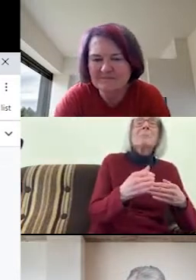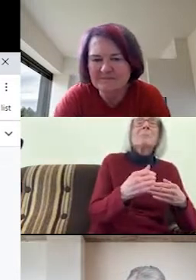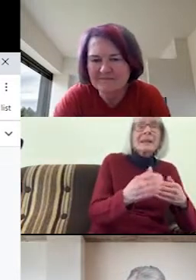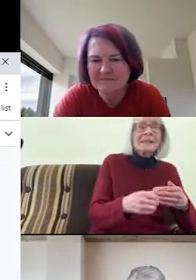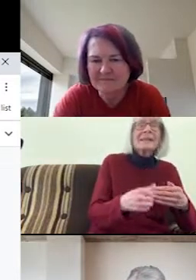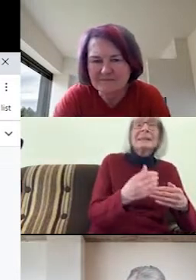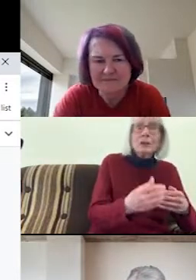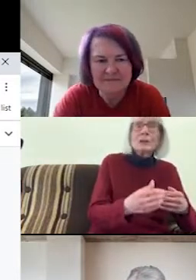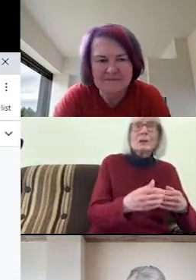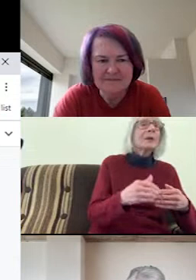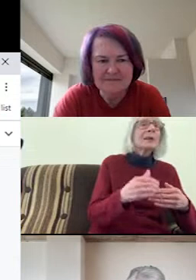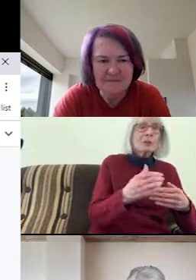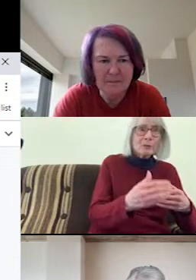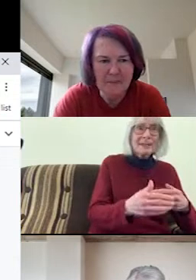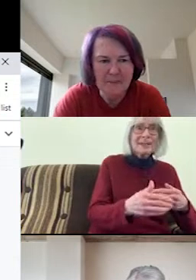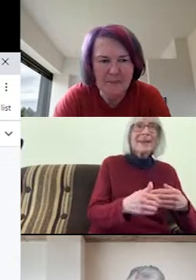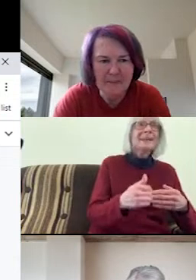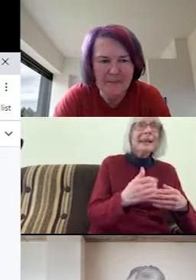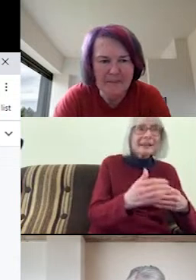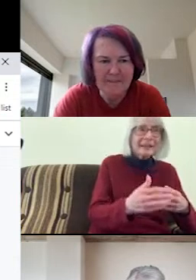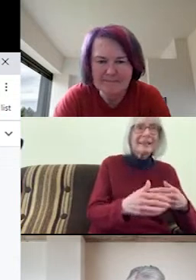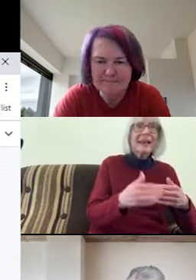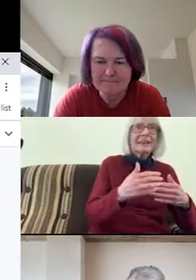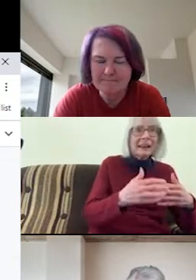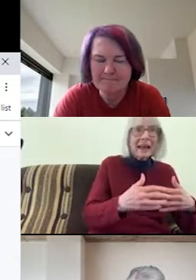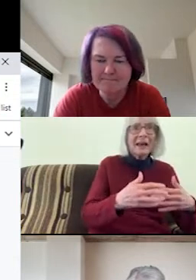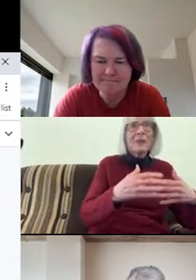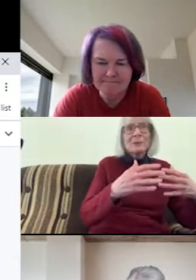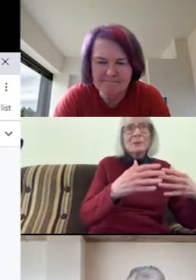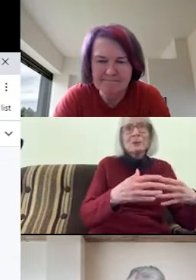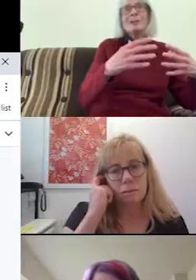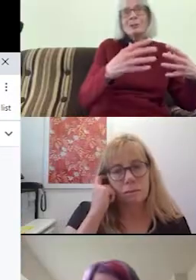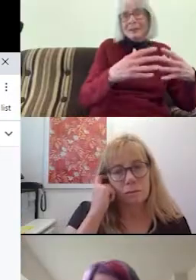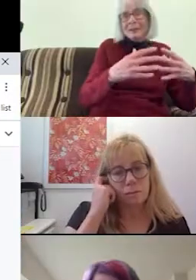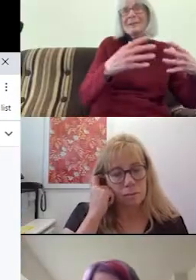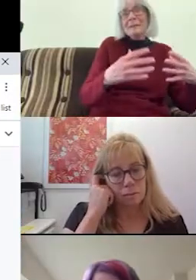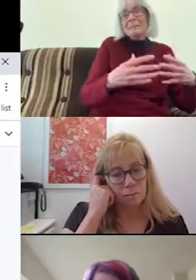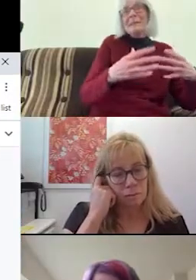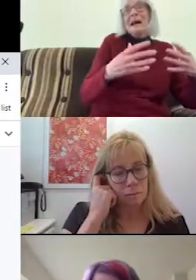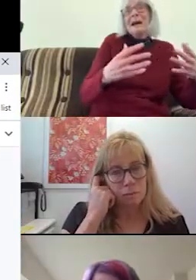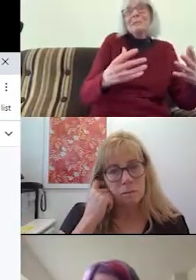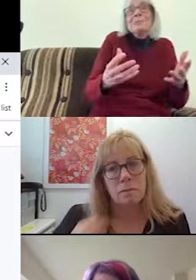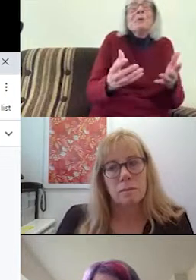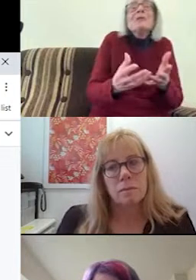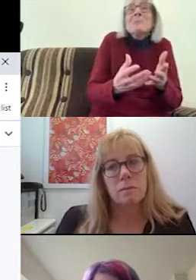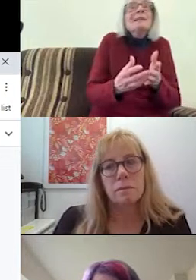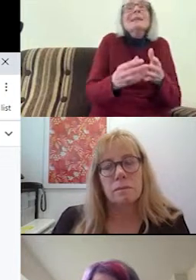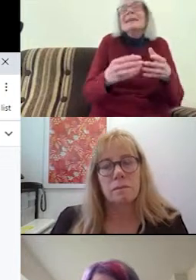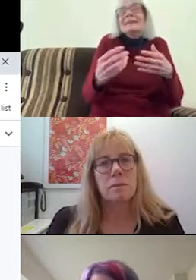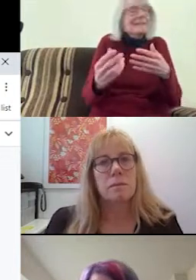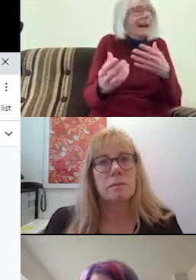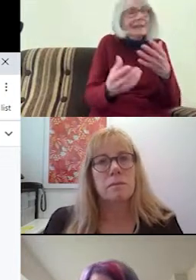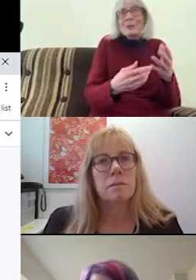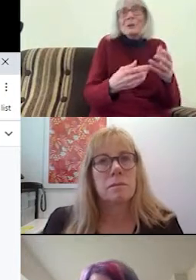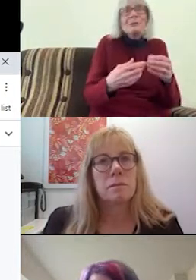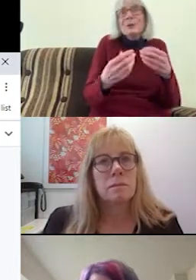provides, but it's a legitimate, we can read again and again and allow them to gradually become more